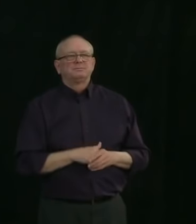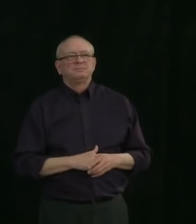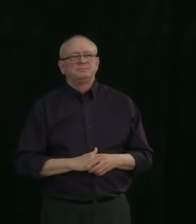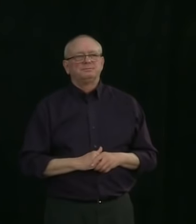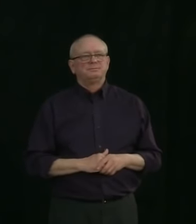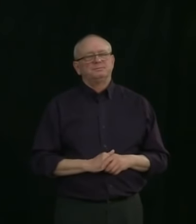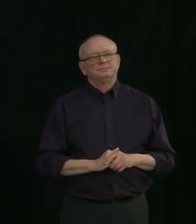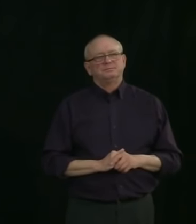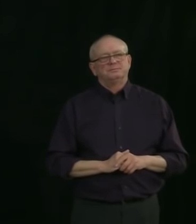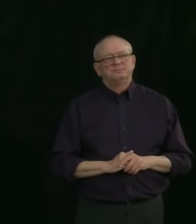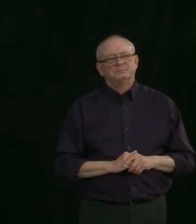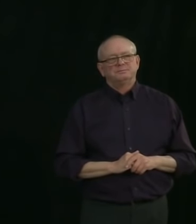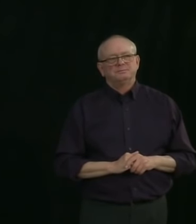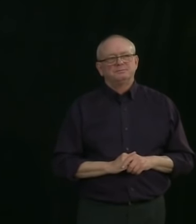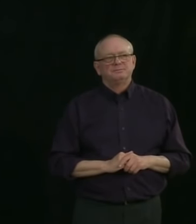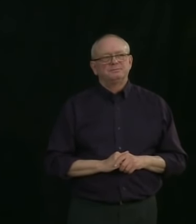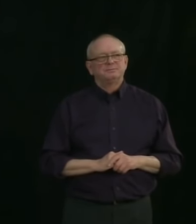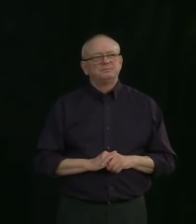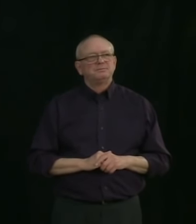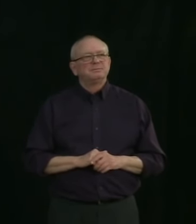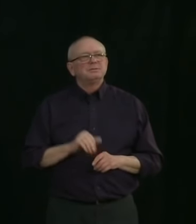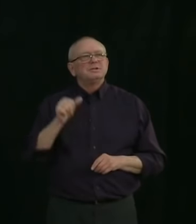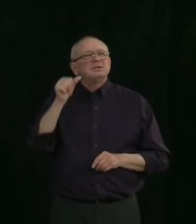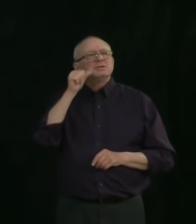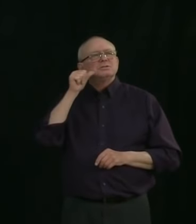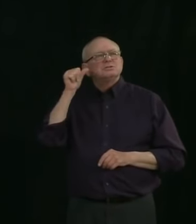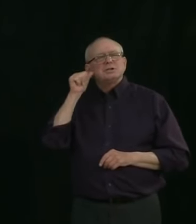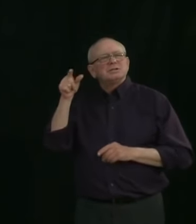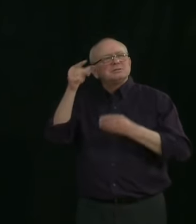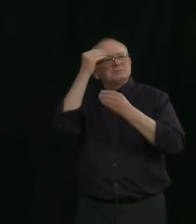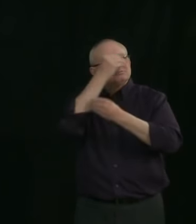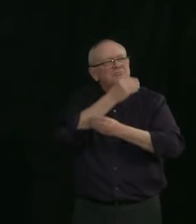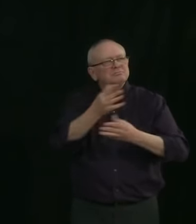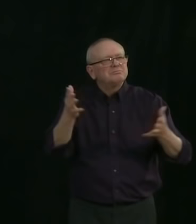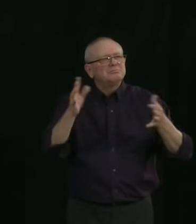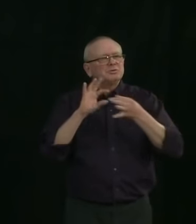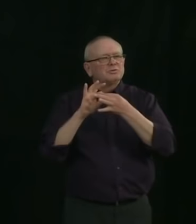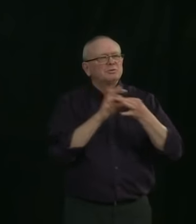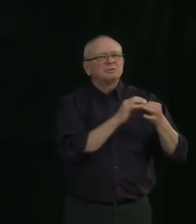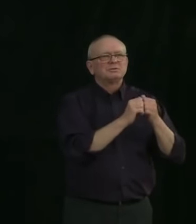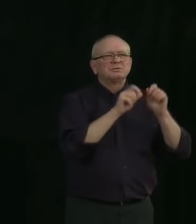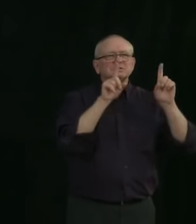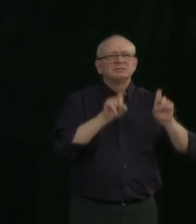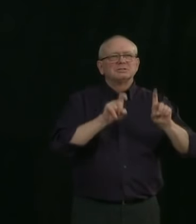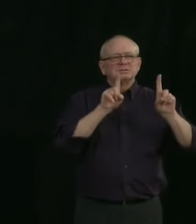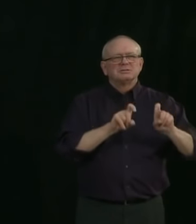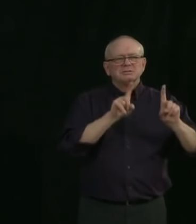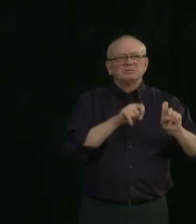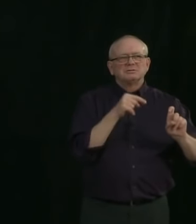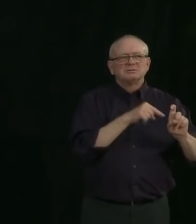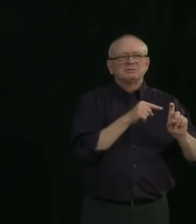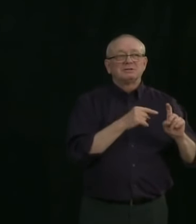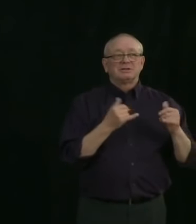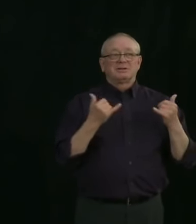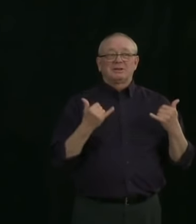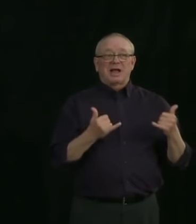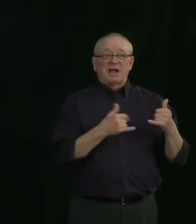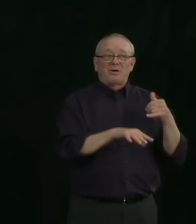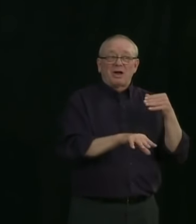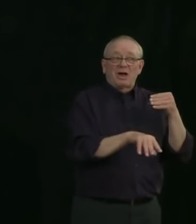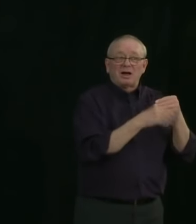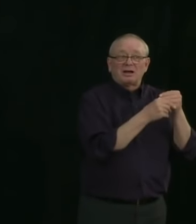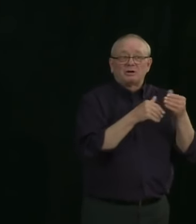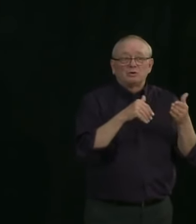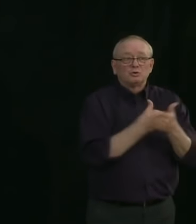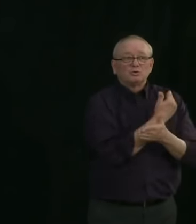just following up on the changes announced yesterday to testing. With new testing rules announced in the Calgary